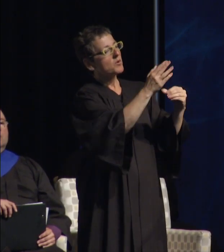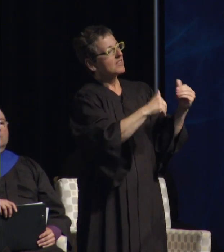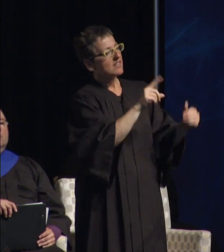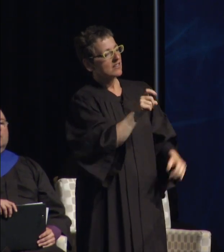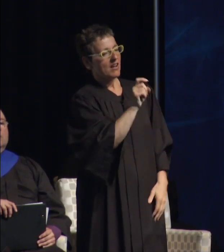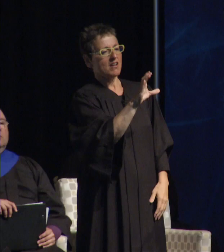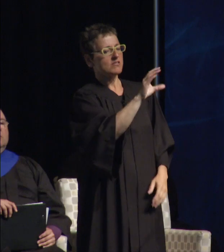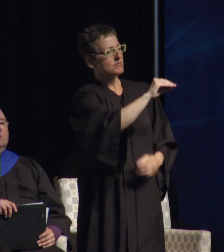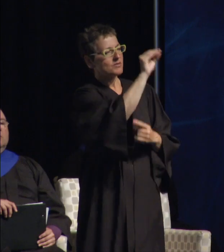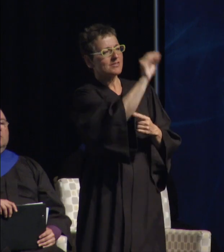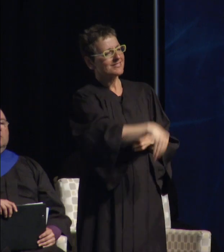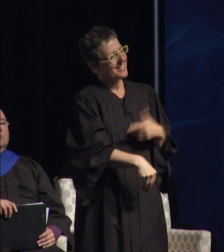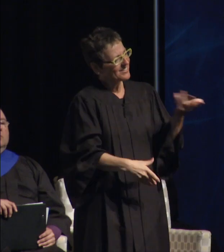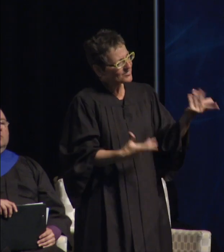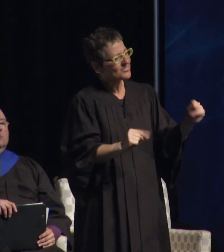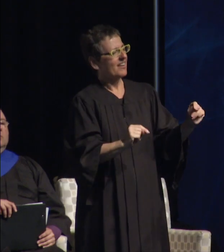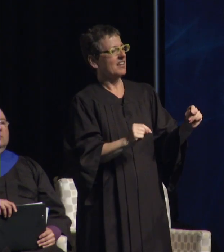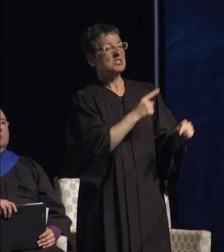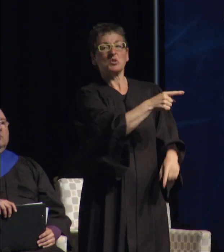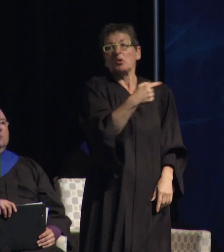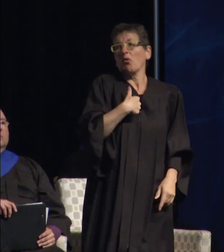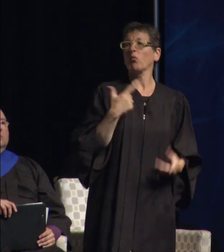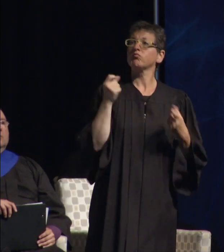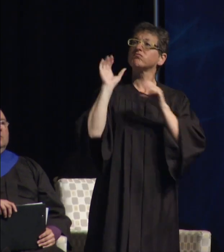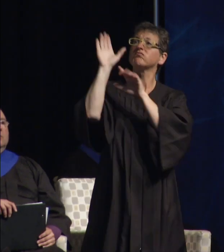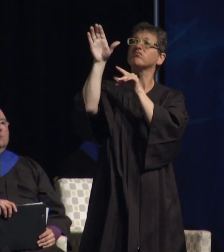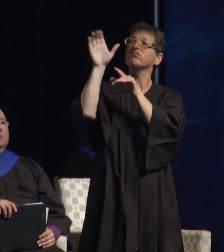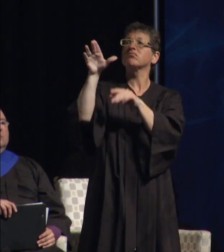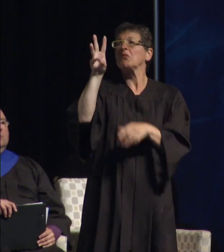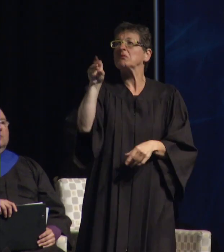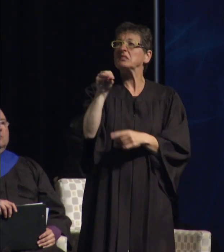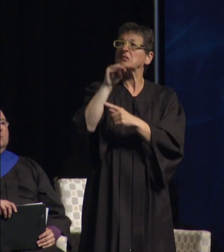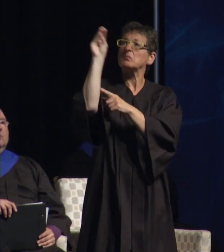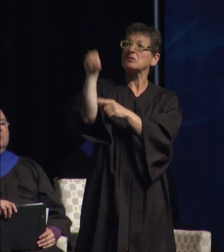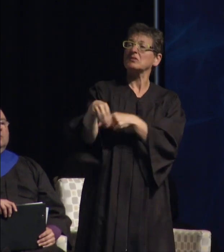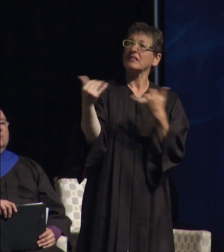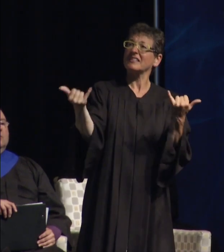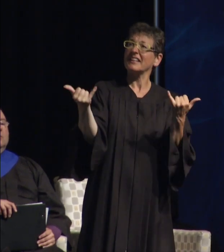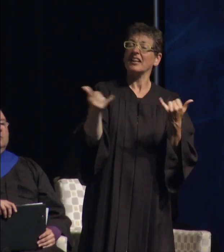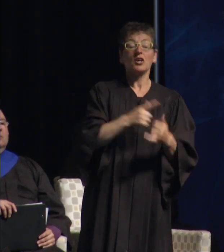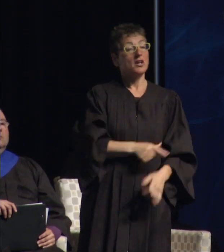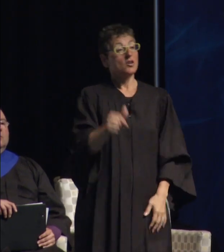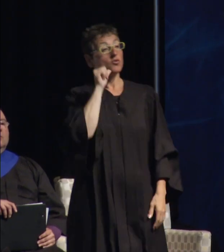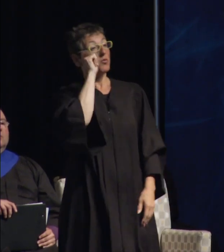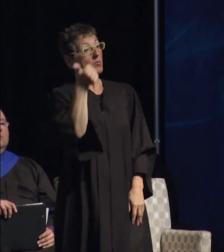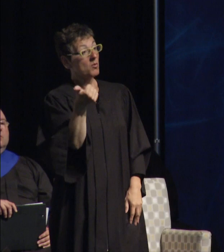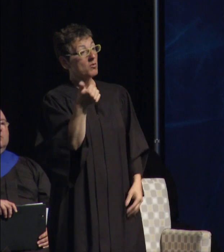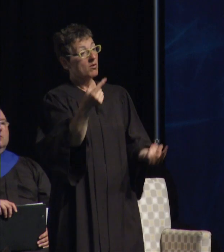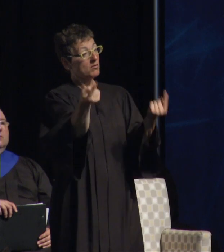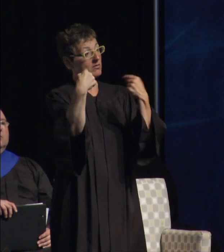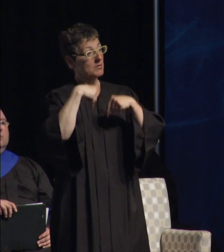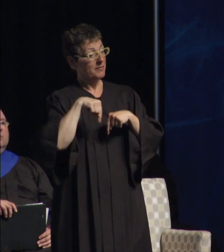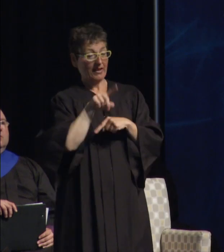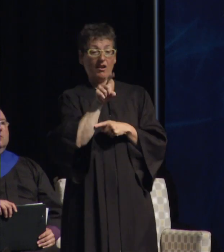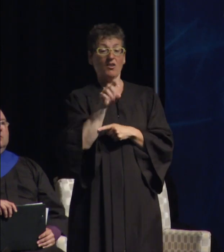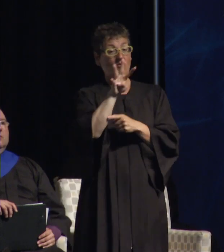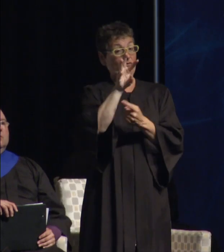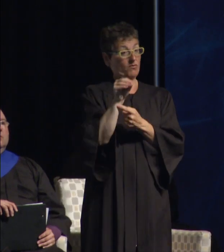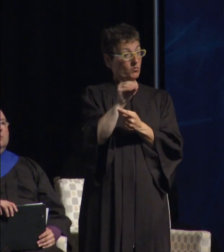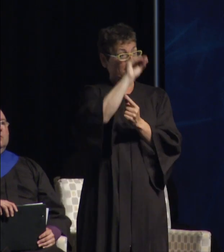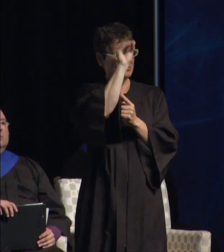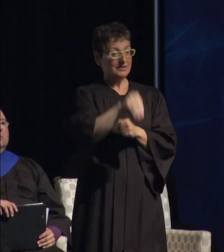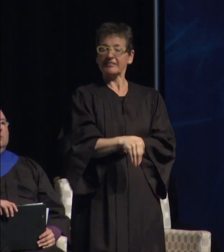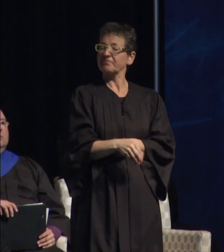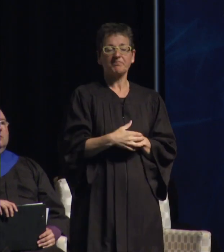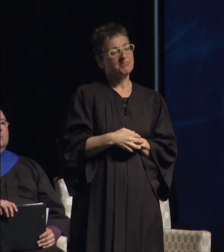100%. So if you're just giving 60% today, you can't come back and give 140% tomorrow.